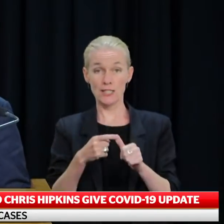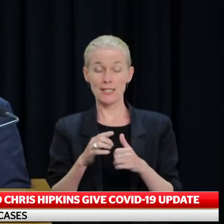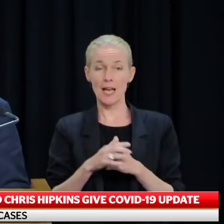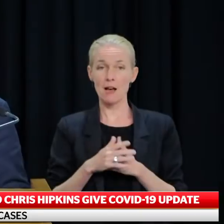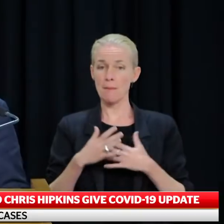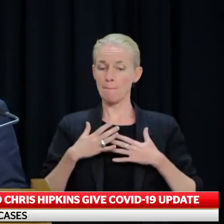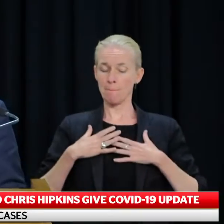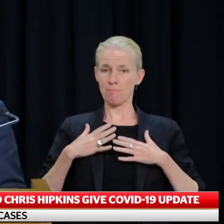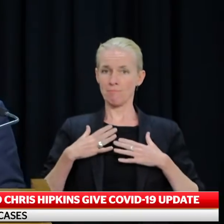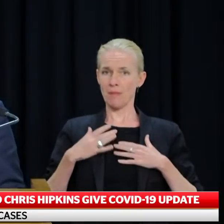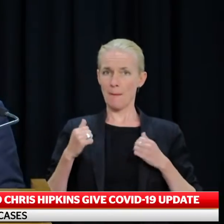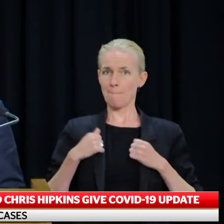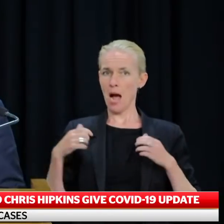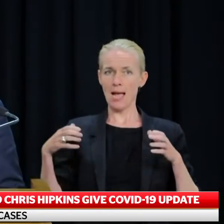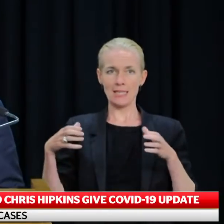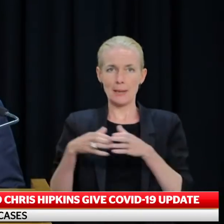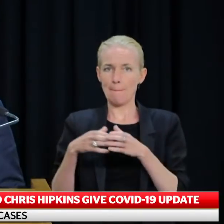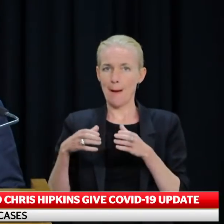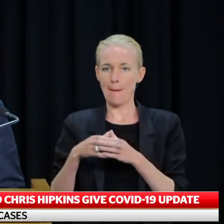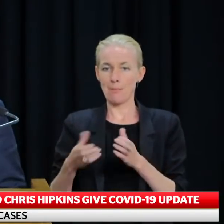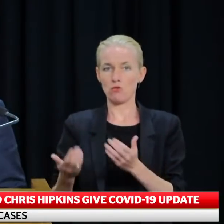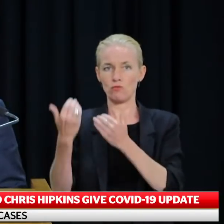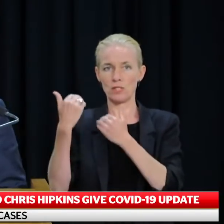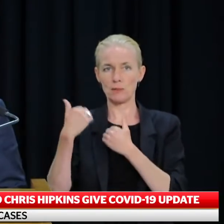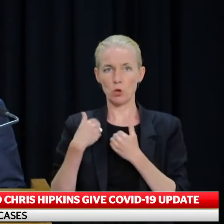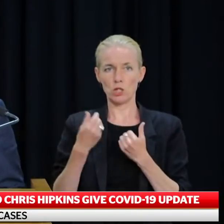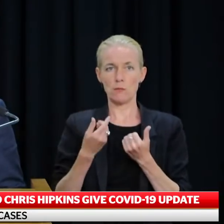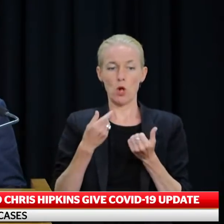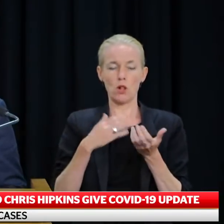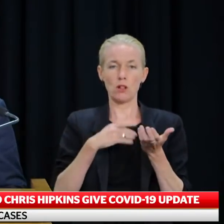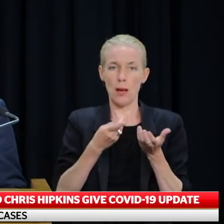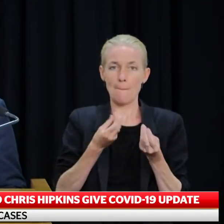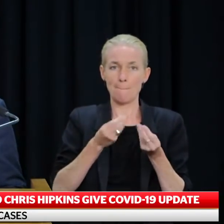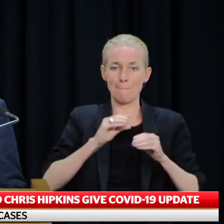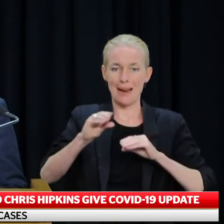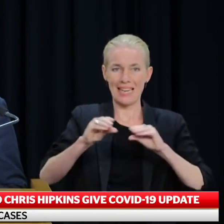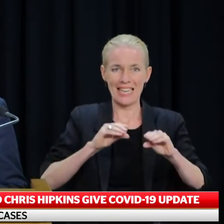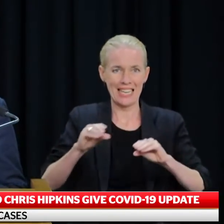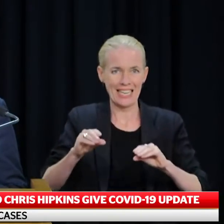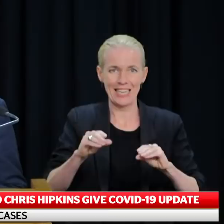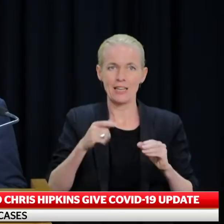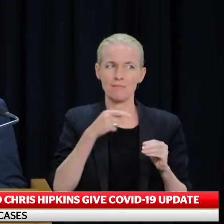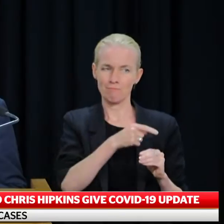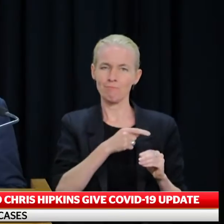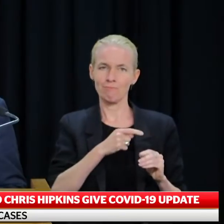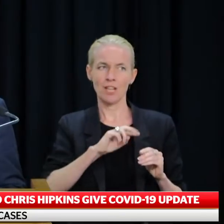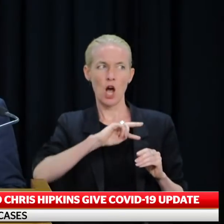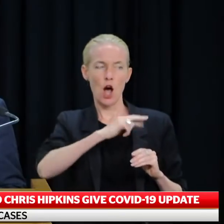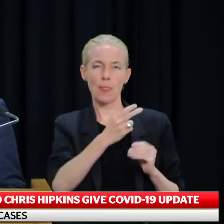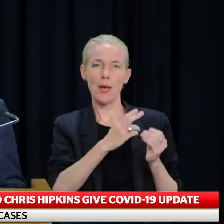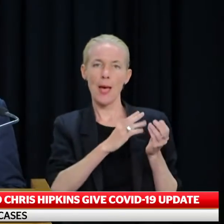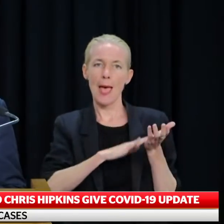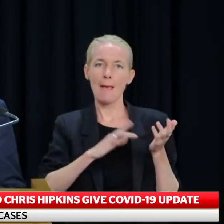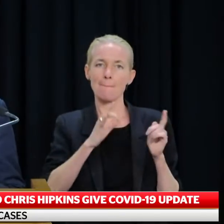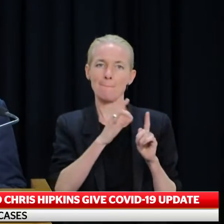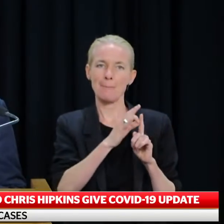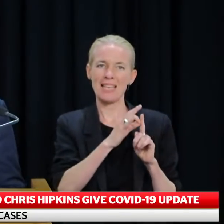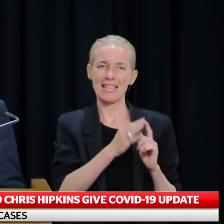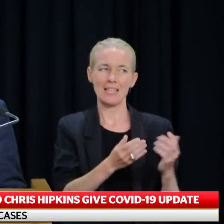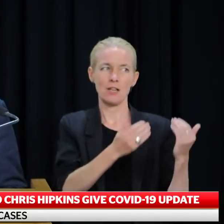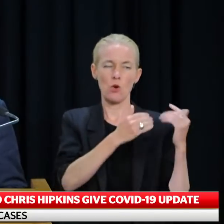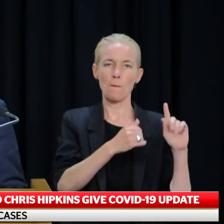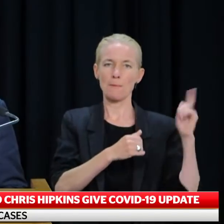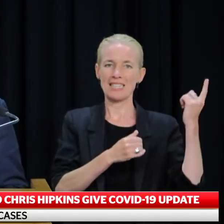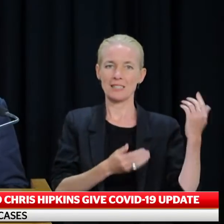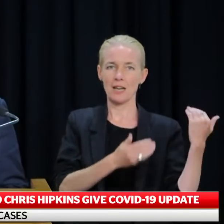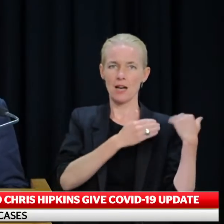responsibility for. My ministerial colleagues will be able to comment more on that. But what I would say is, as we've been clear from the beginning of our